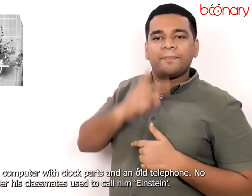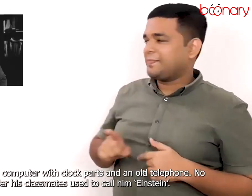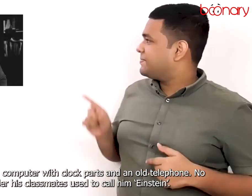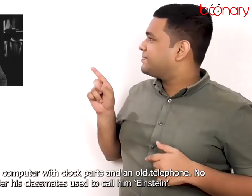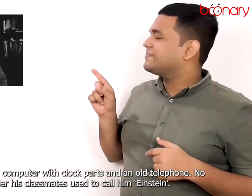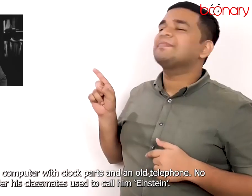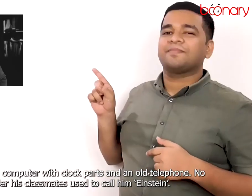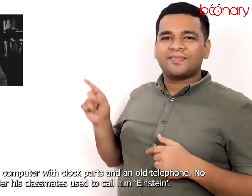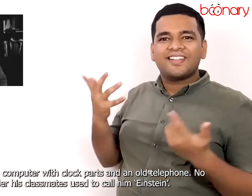Einstein.